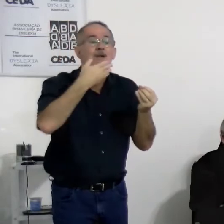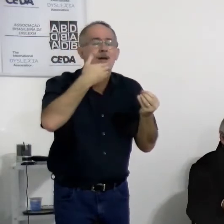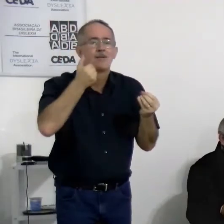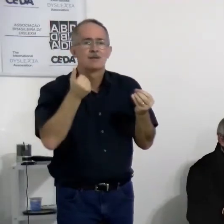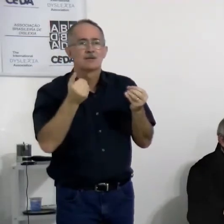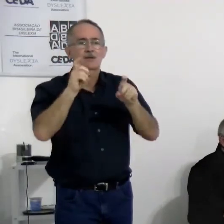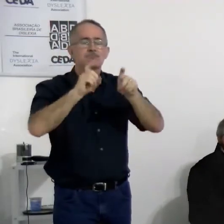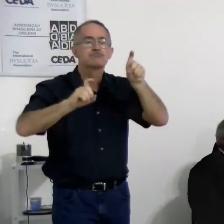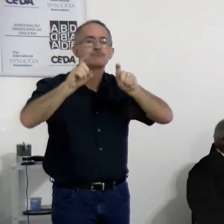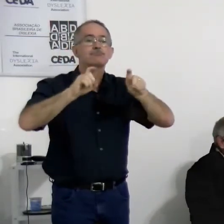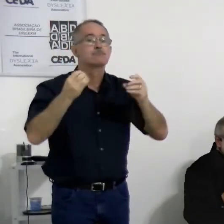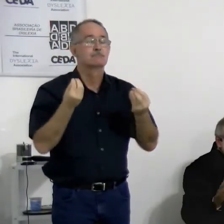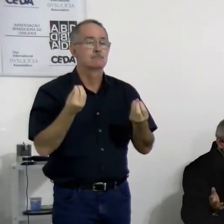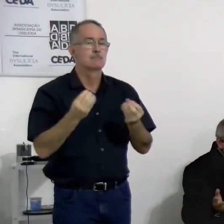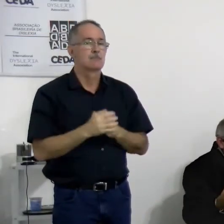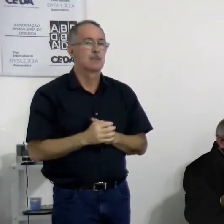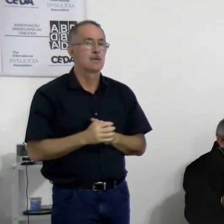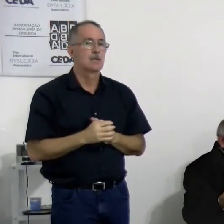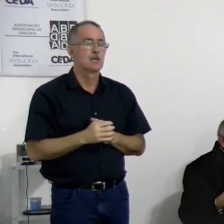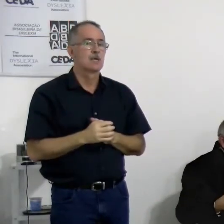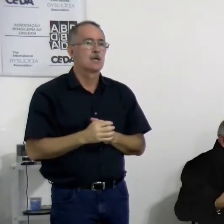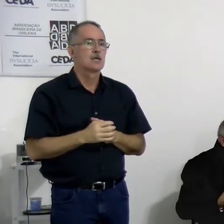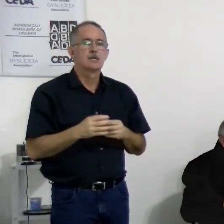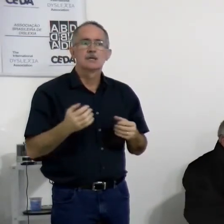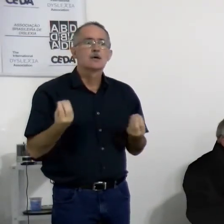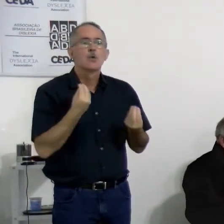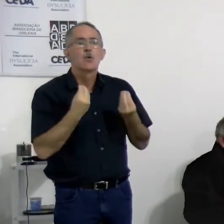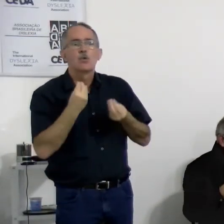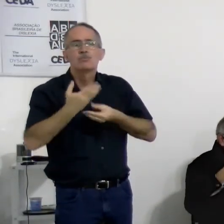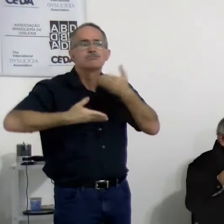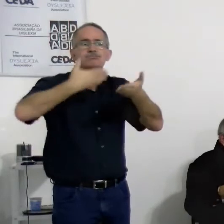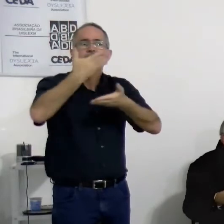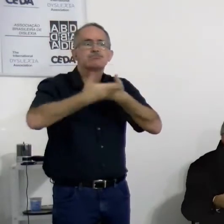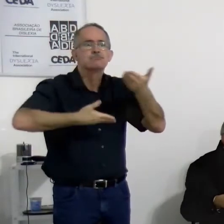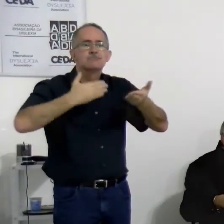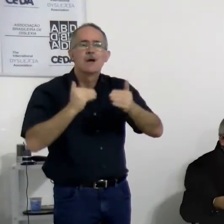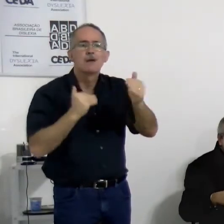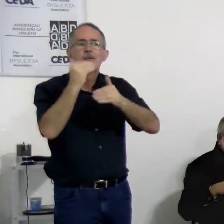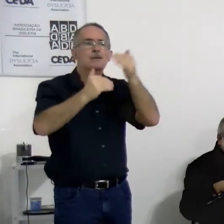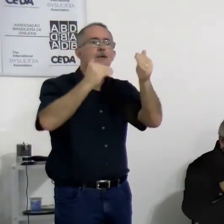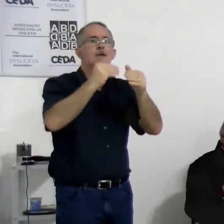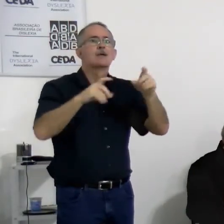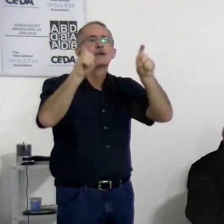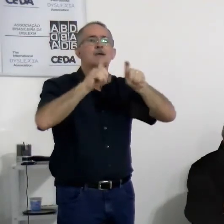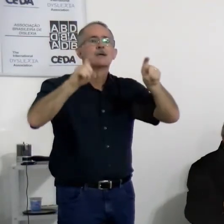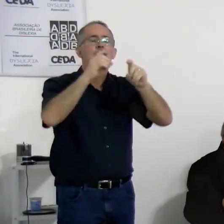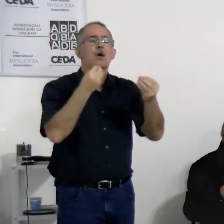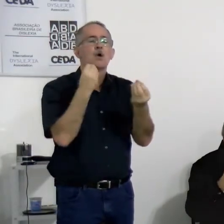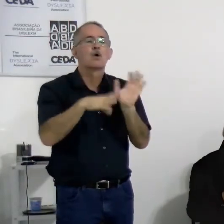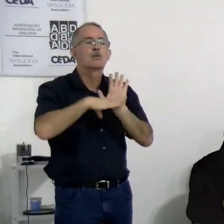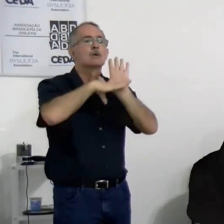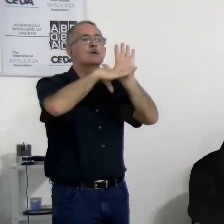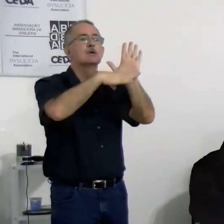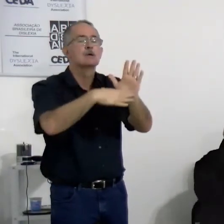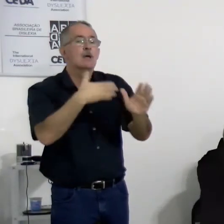dela pode ser. Yeah, the digital revolution, how can we take advantage of it in order to develop